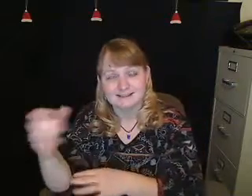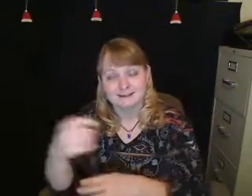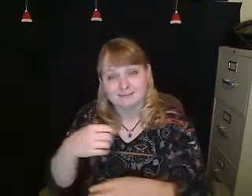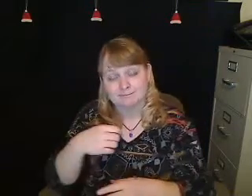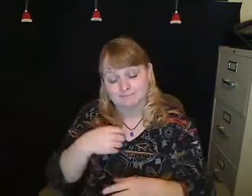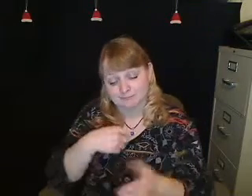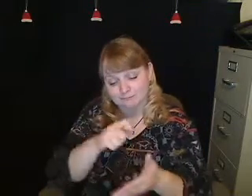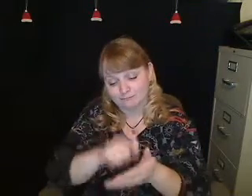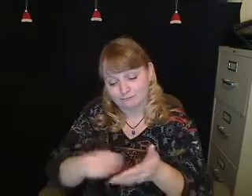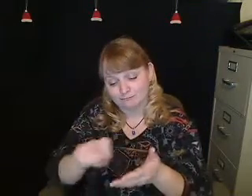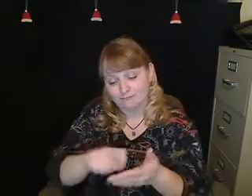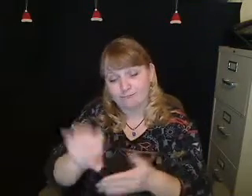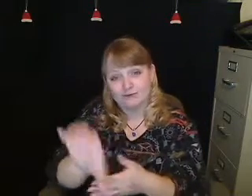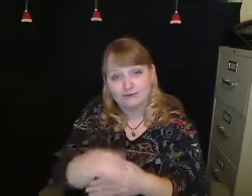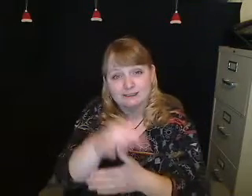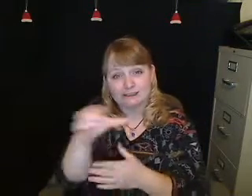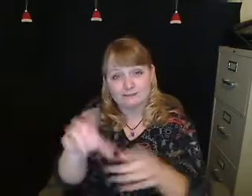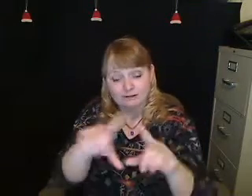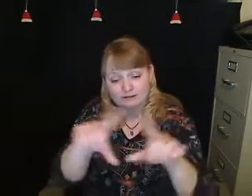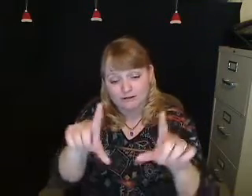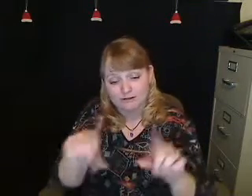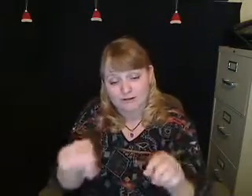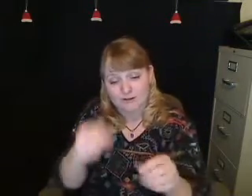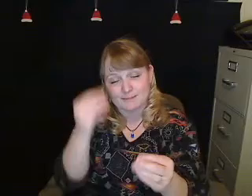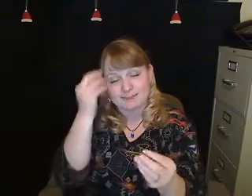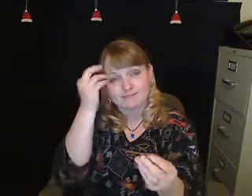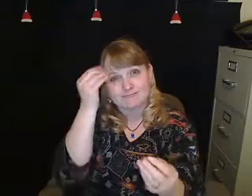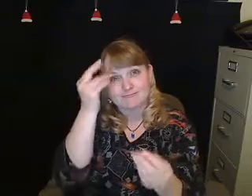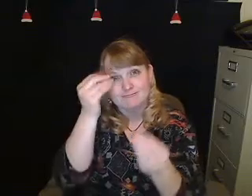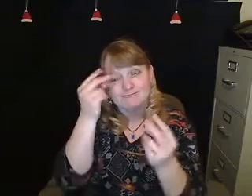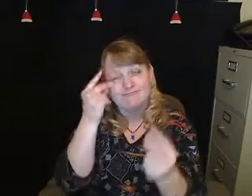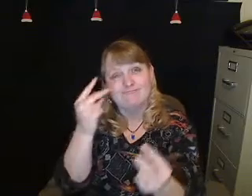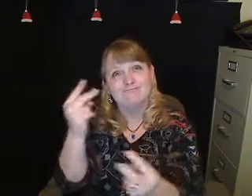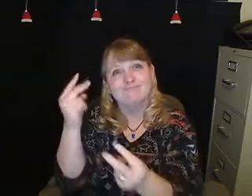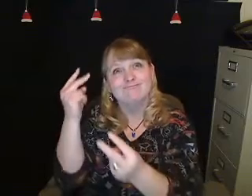But I can't tell you that. Yeah, can I know. I? No, I don't know.